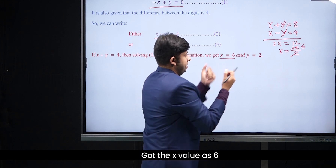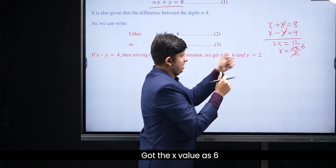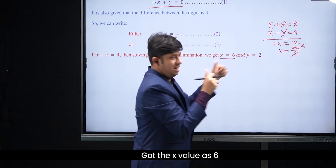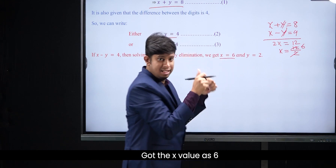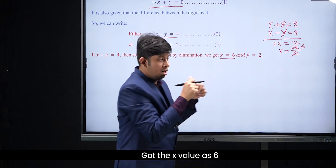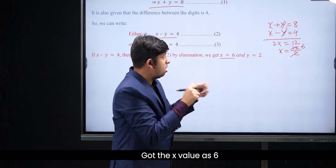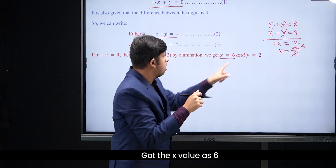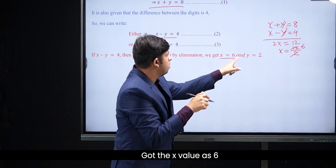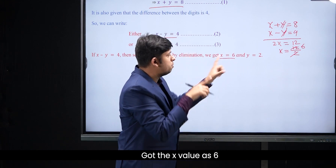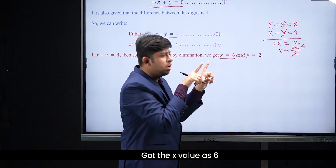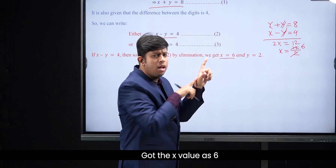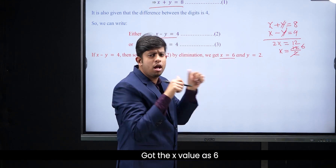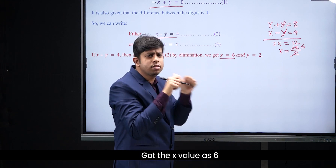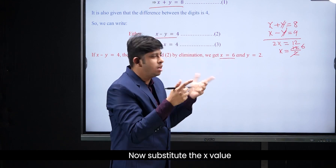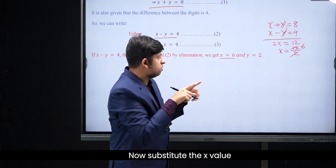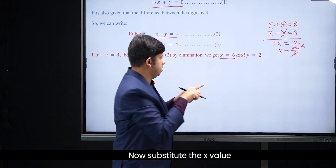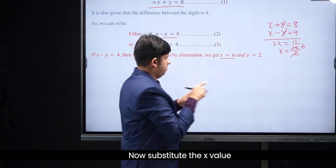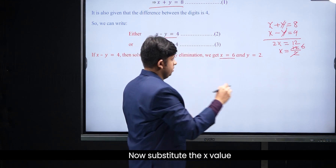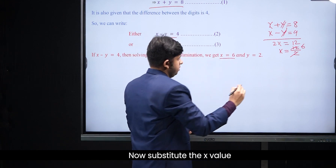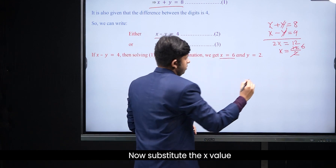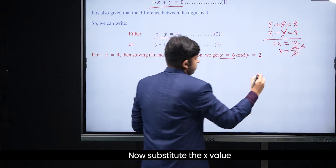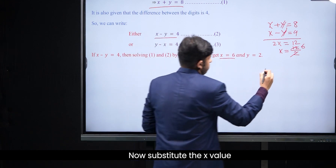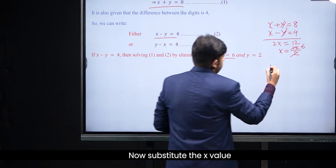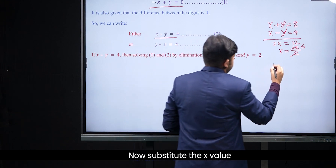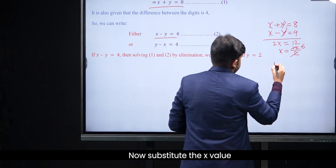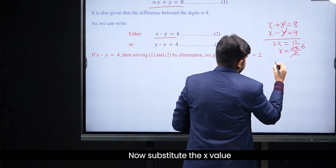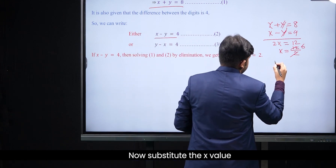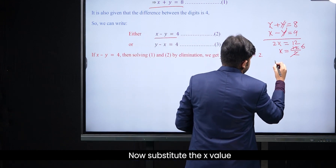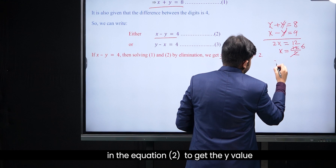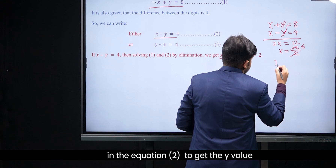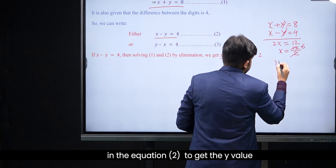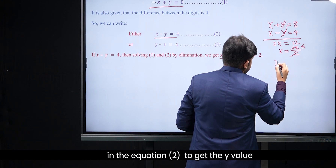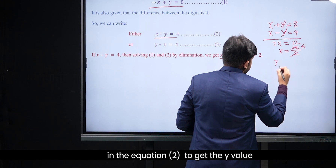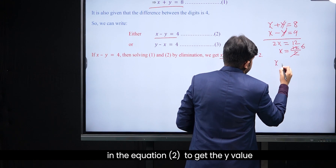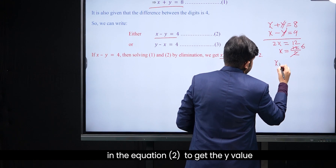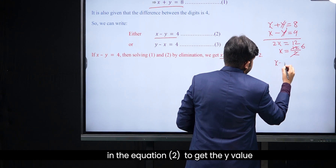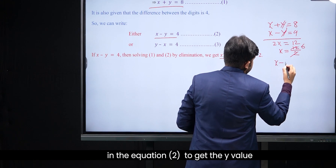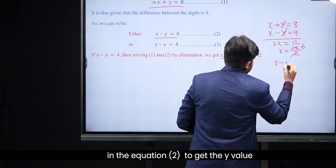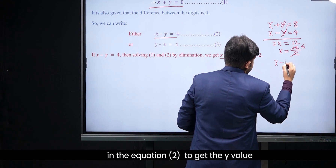Got the x value as 6. Now substitute the x value in the equation 2 to get the y